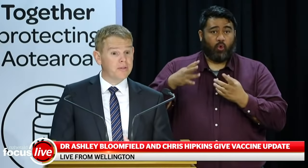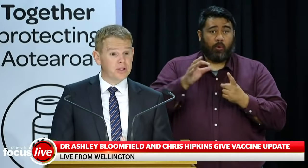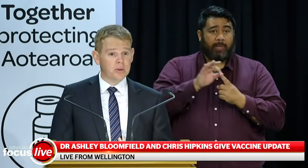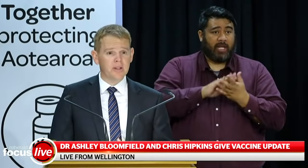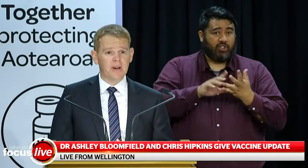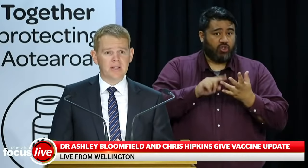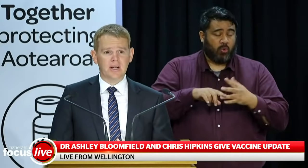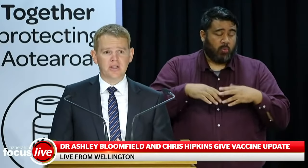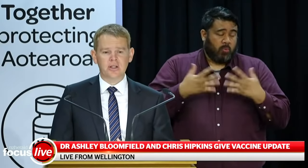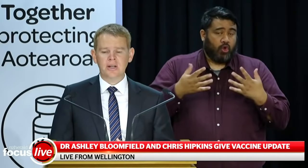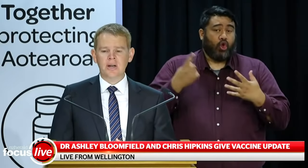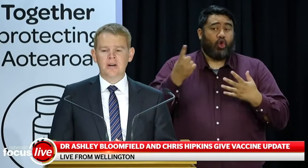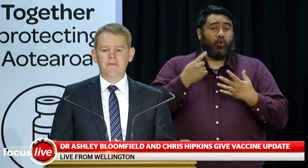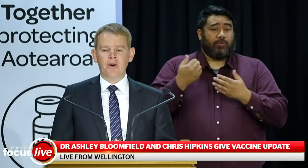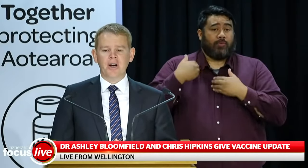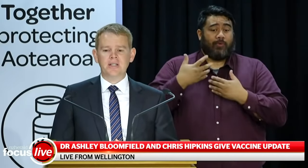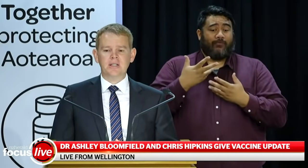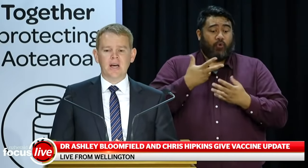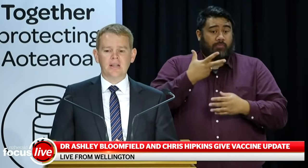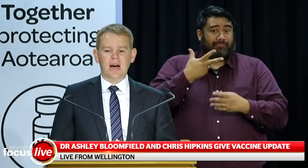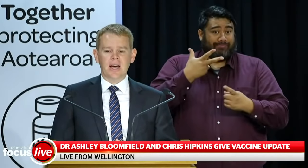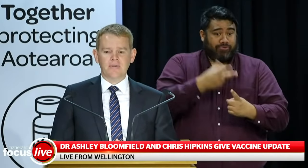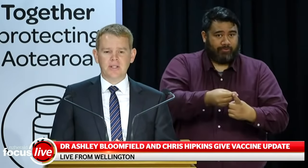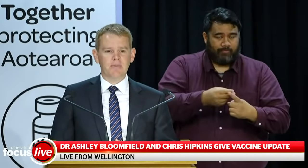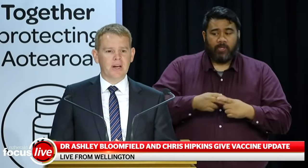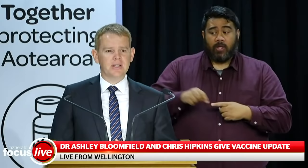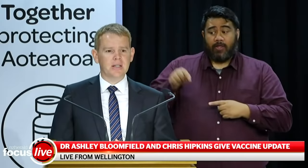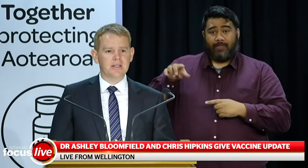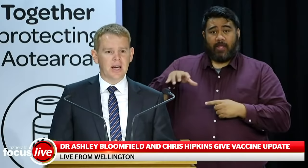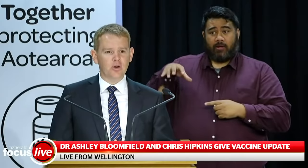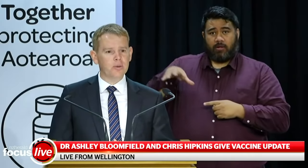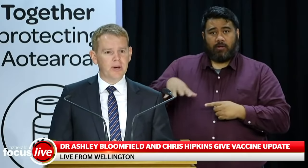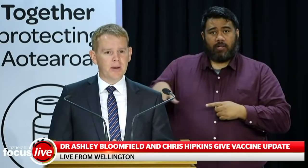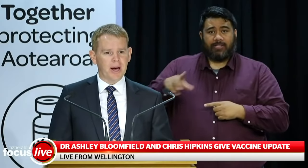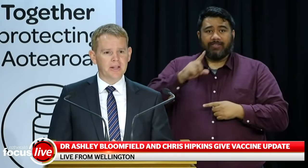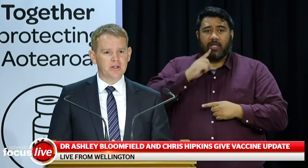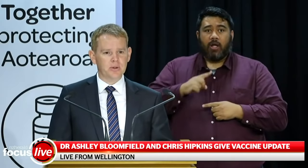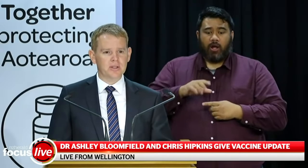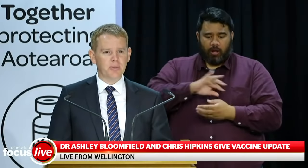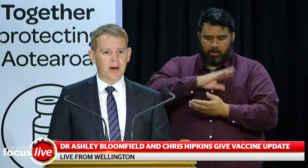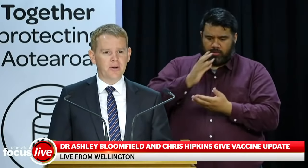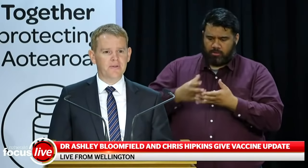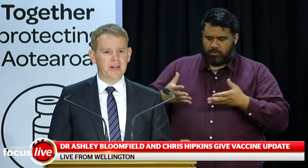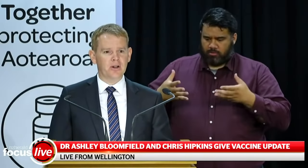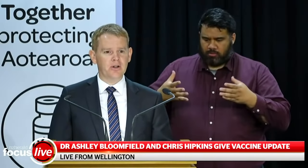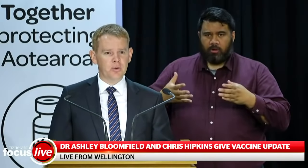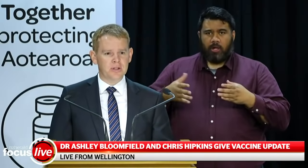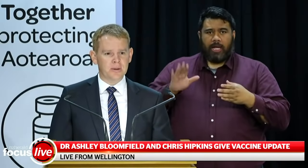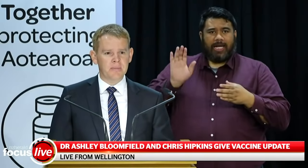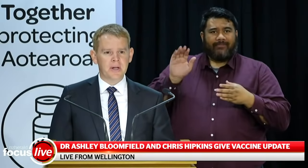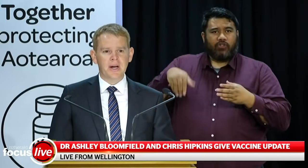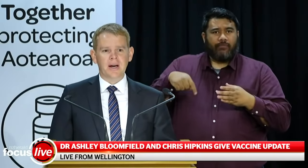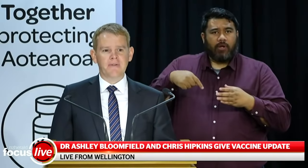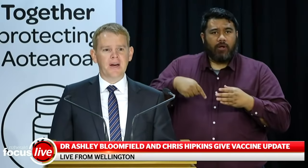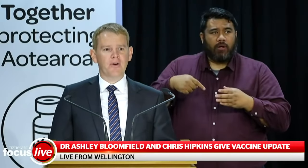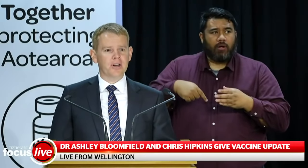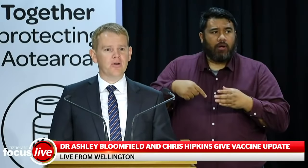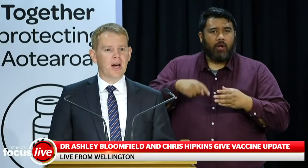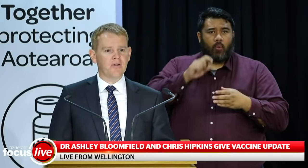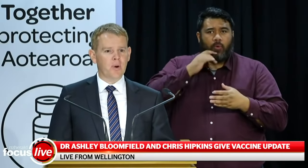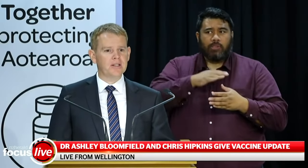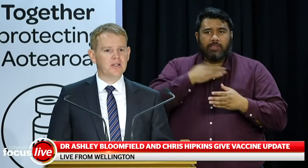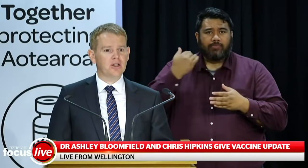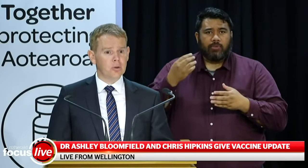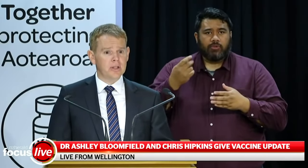or whoever's doing the vaccination, find that they have some vaccines that could be about to expire if they don't use them. If they